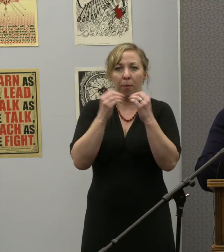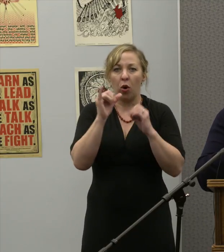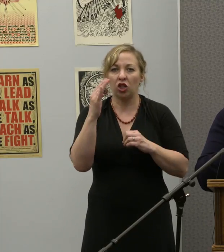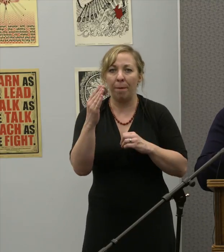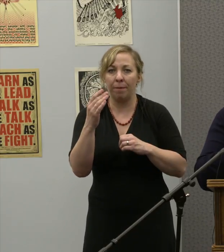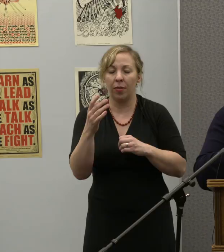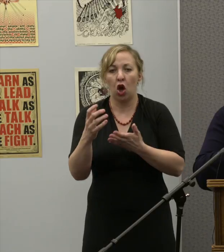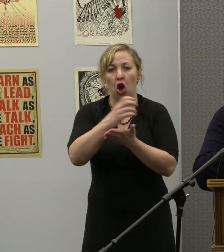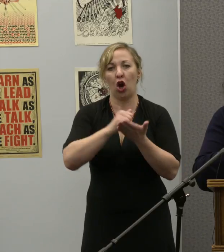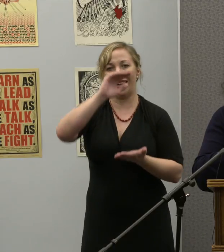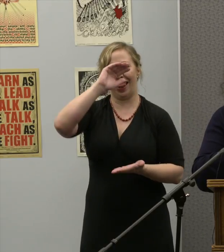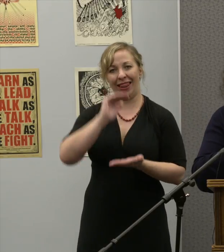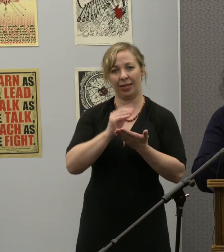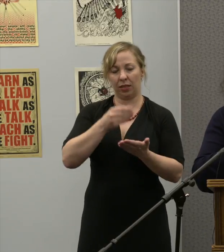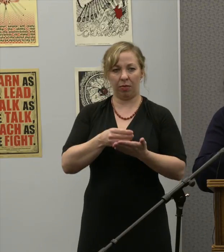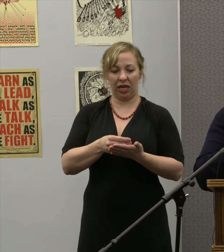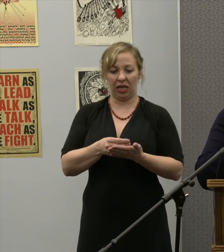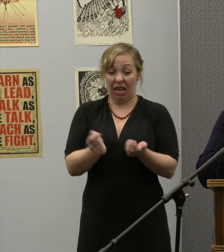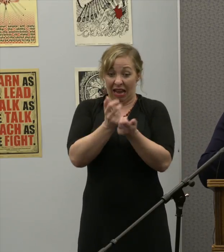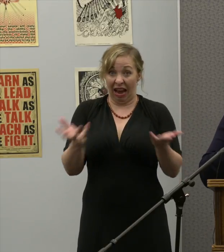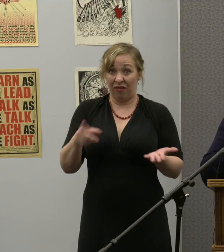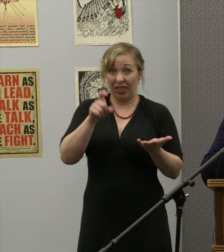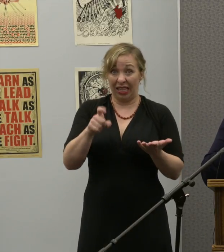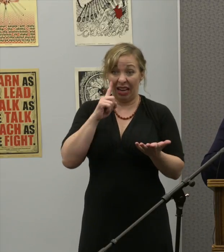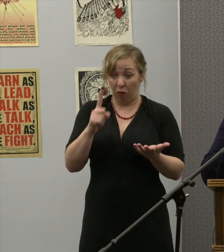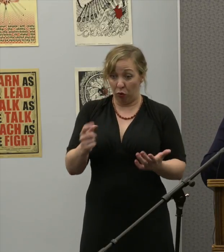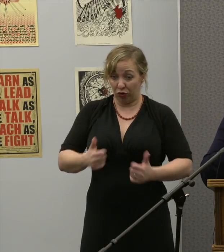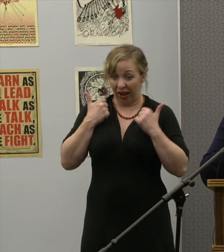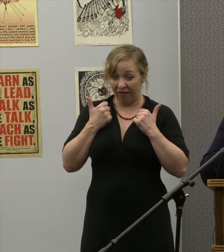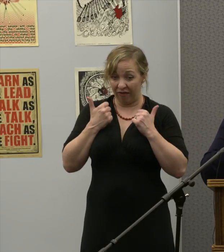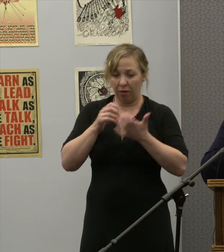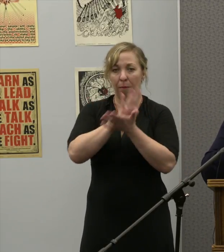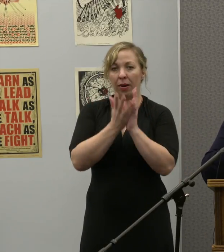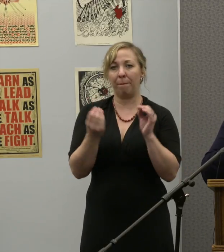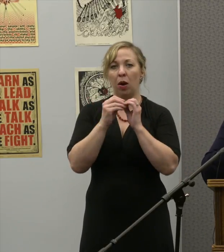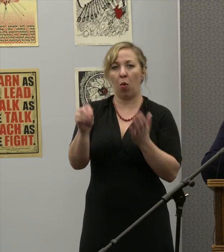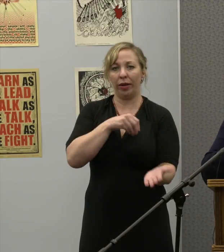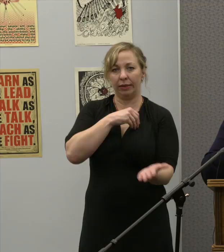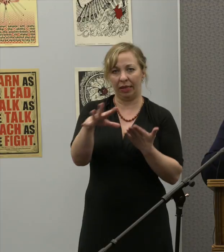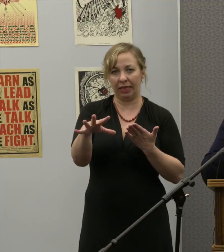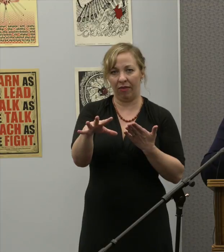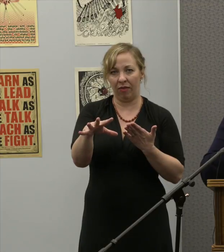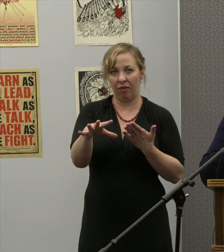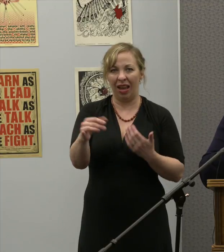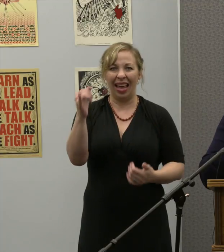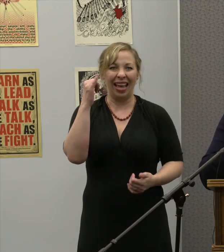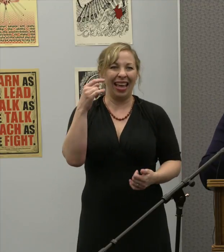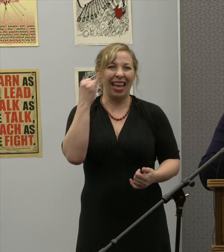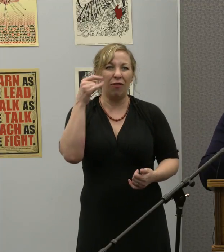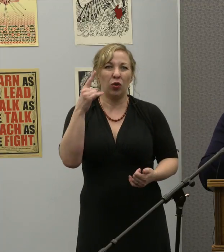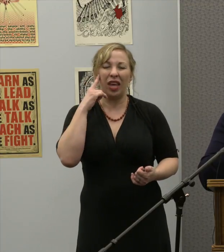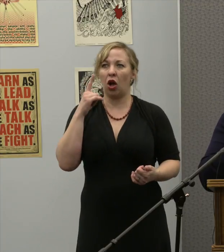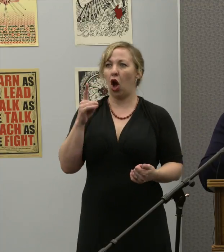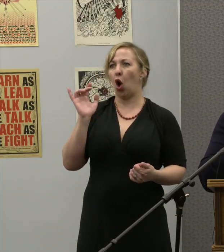money. And all the things that we need to survive are more and more expensive. And if we see all those things as commodities, as things that we